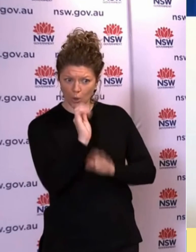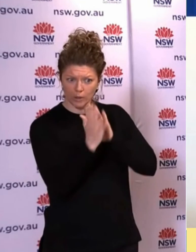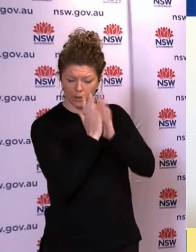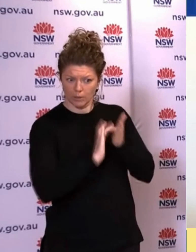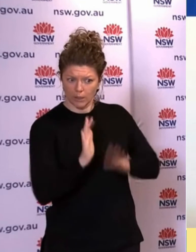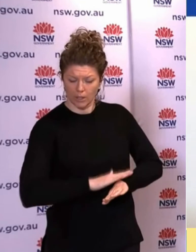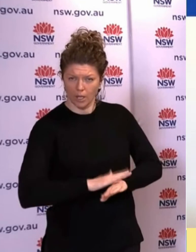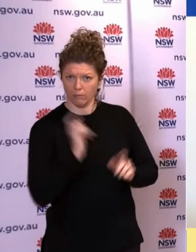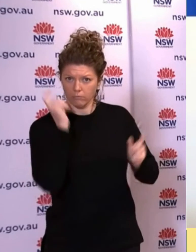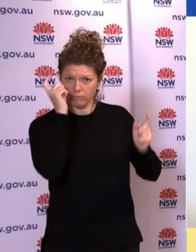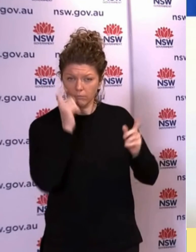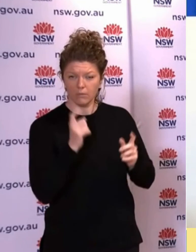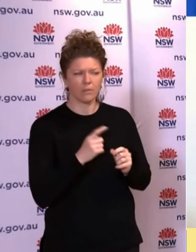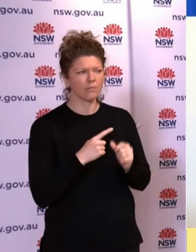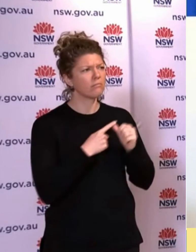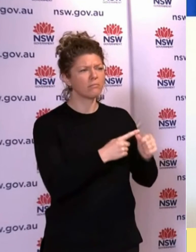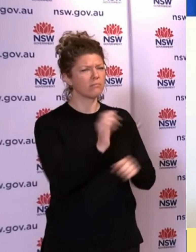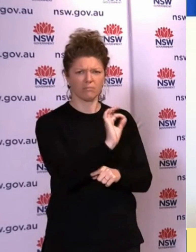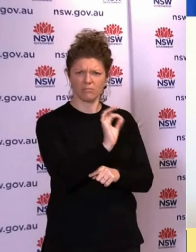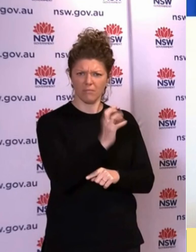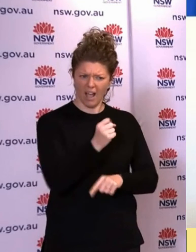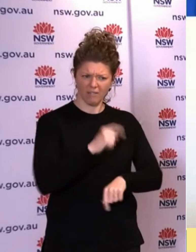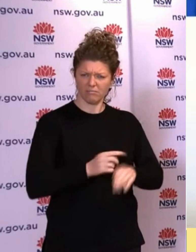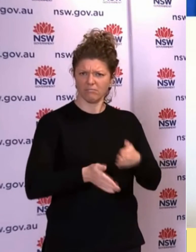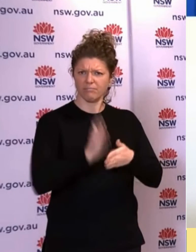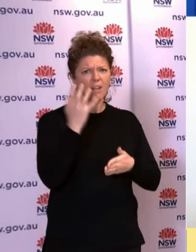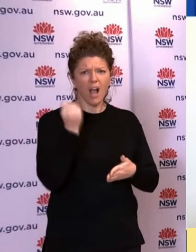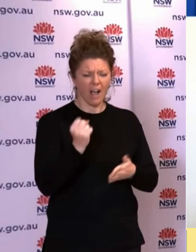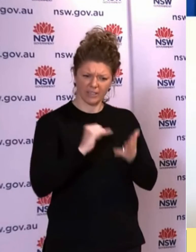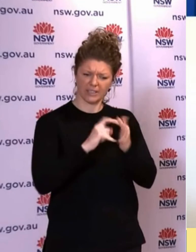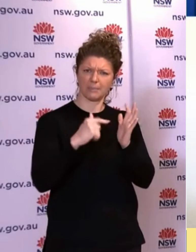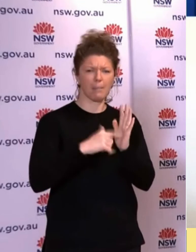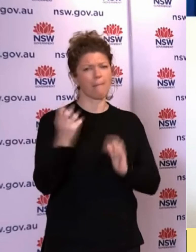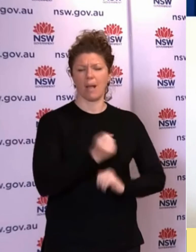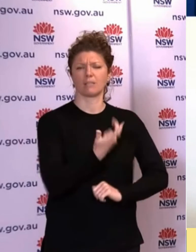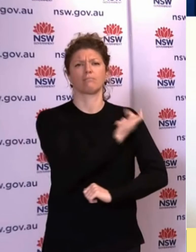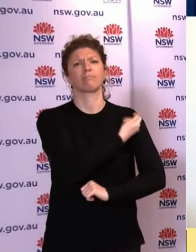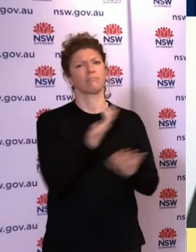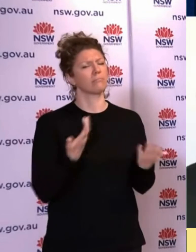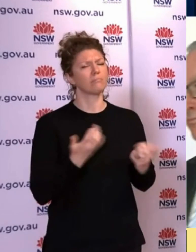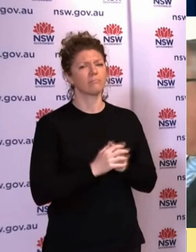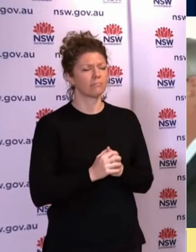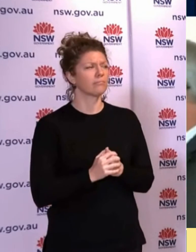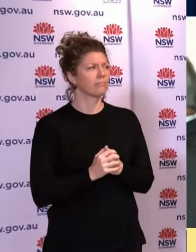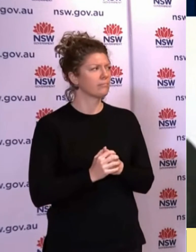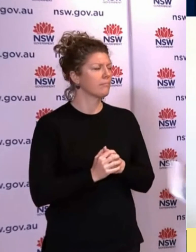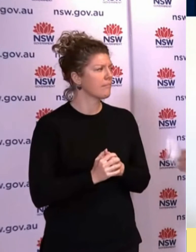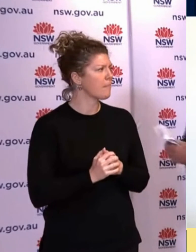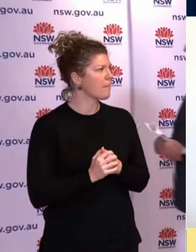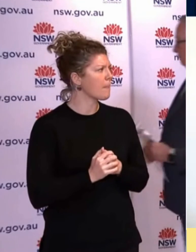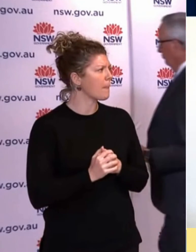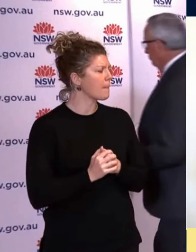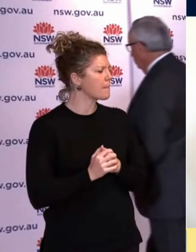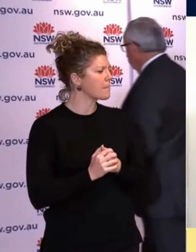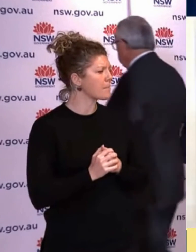care know that they've got to get vaccinated by the date that's been specified, which is the middle of September. Deputy Secretary, can I just ask, the uptake of